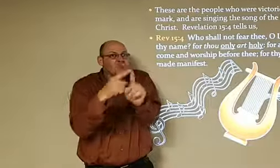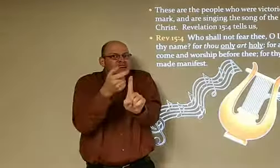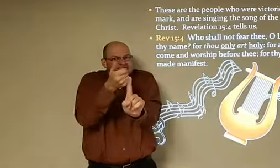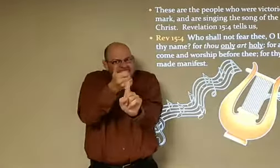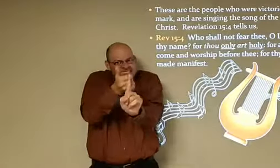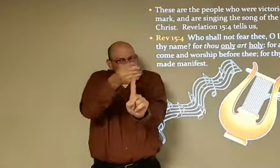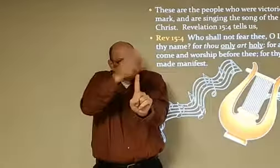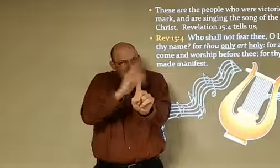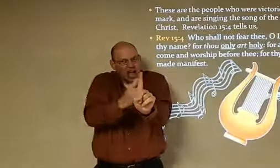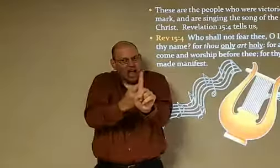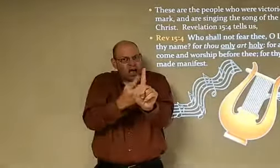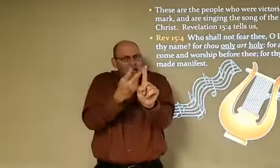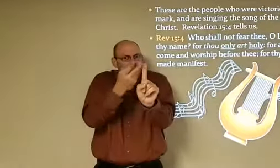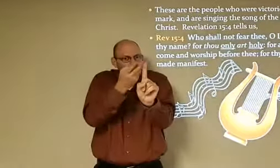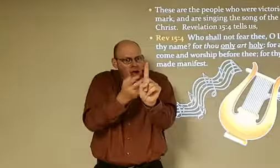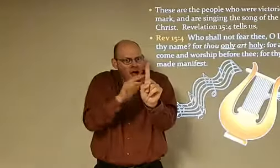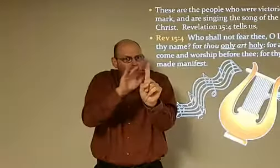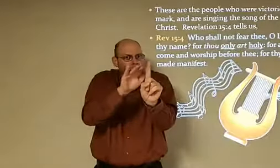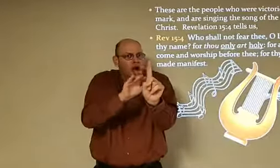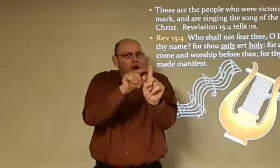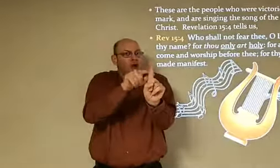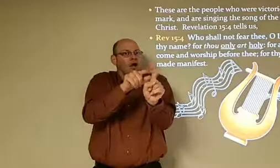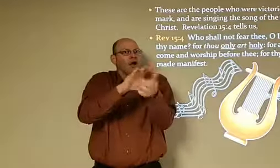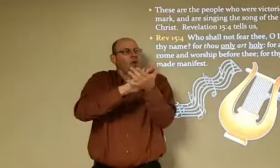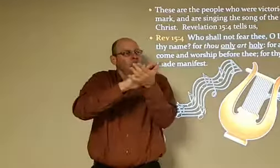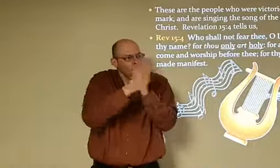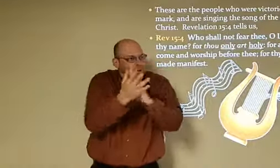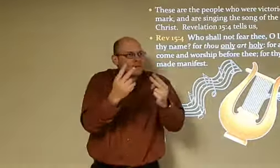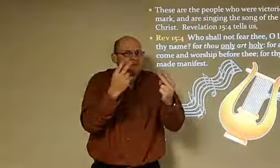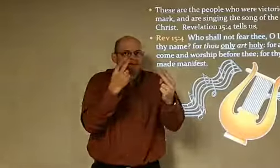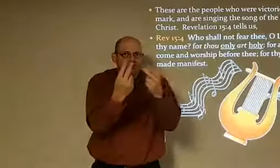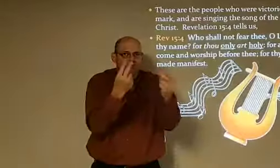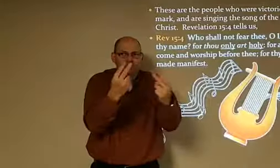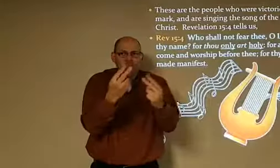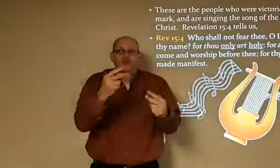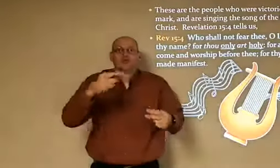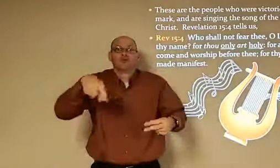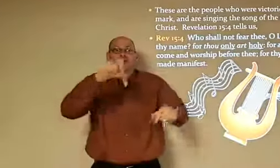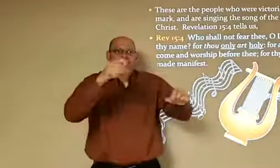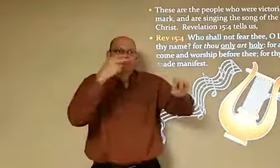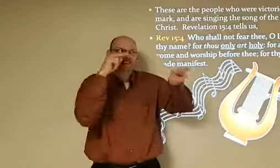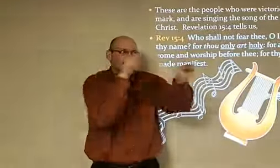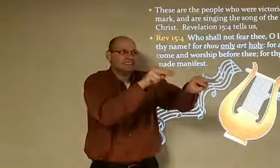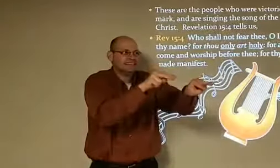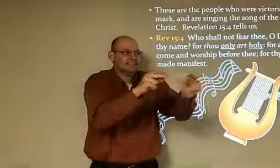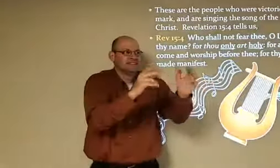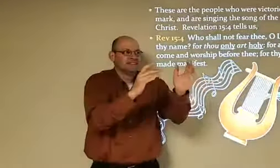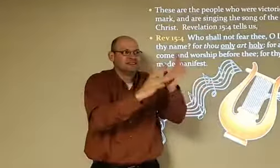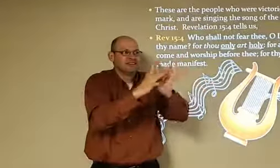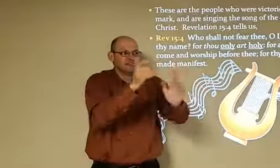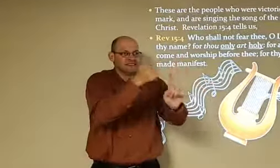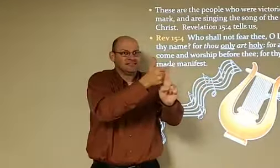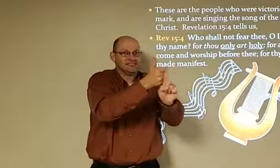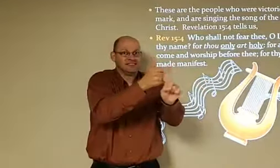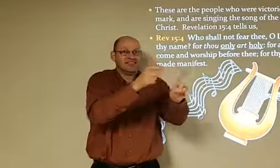But when Jesus was born, he was God. He was manifest in flesh,